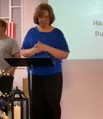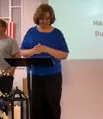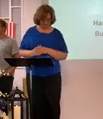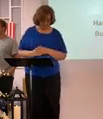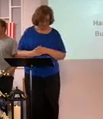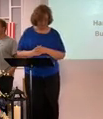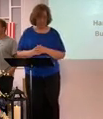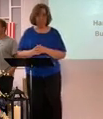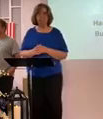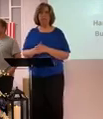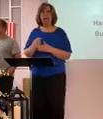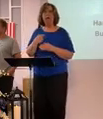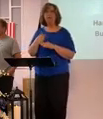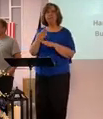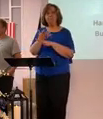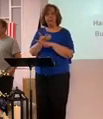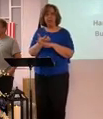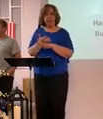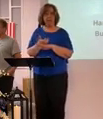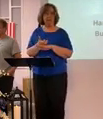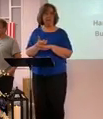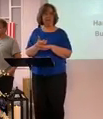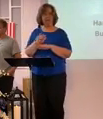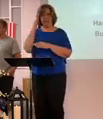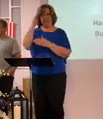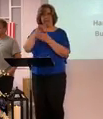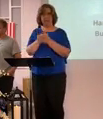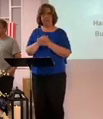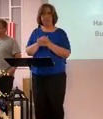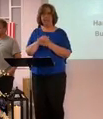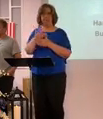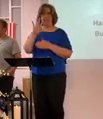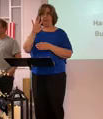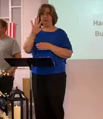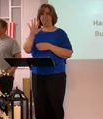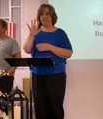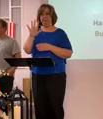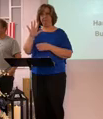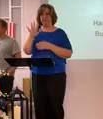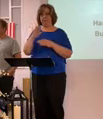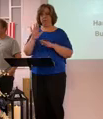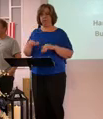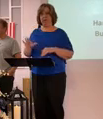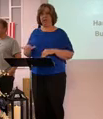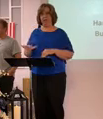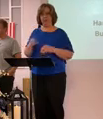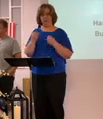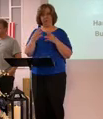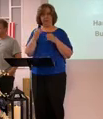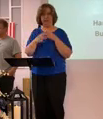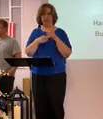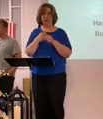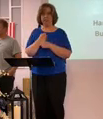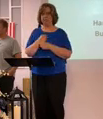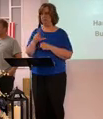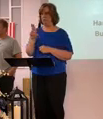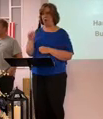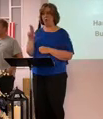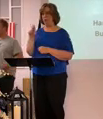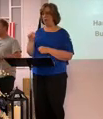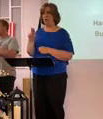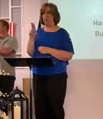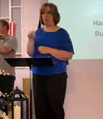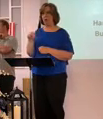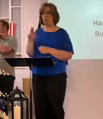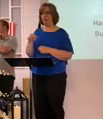Well, I have been begging Jim to have a fifth child for like many years, and he was like, no, no, no, we're not having one.